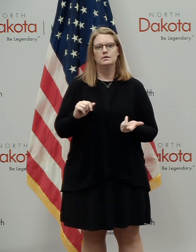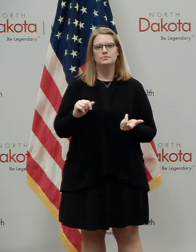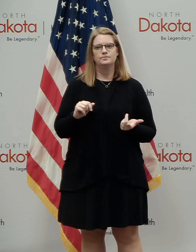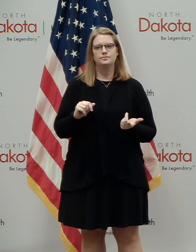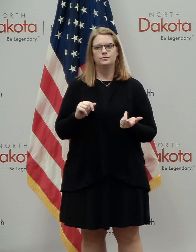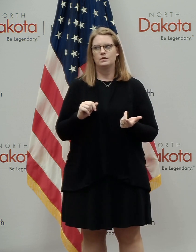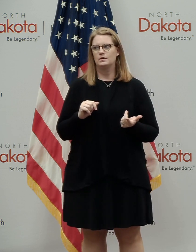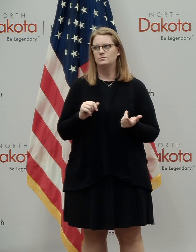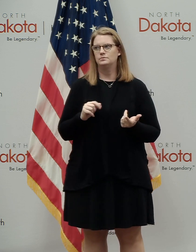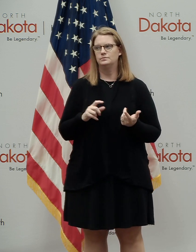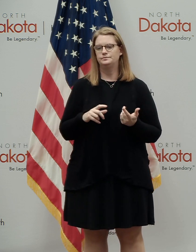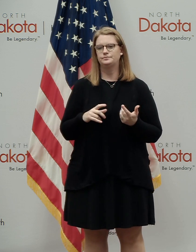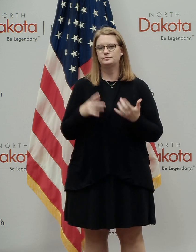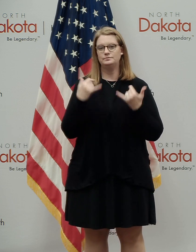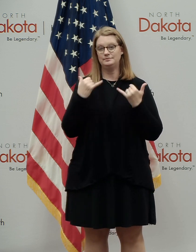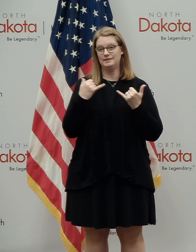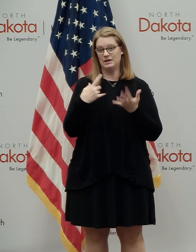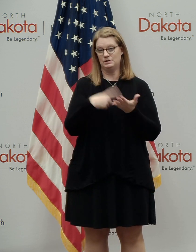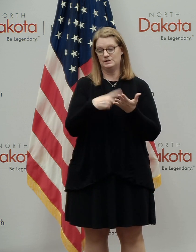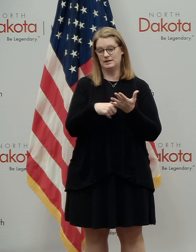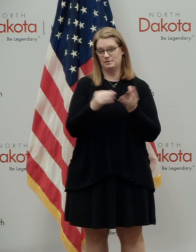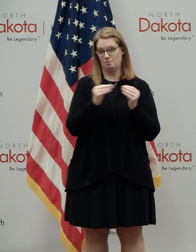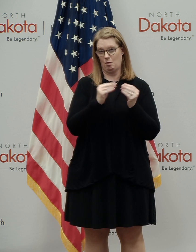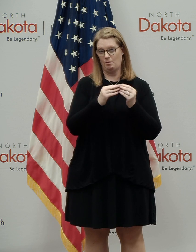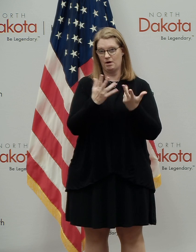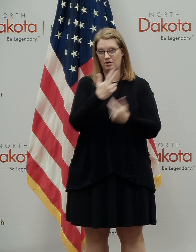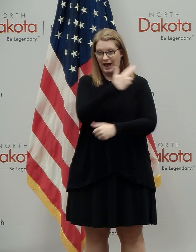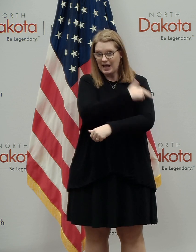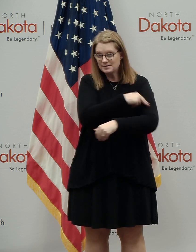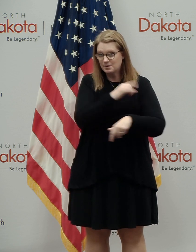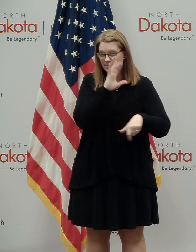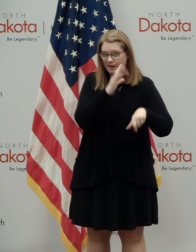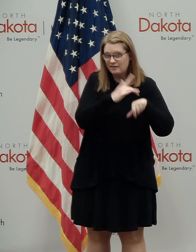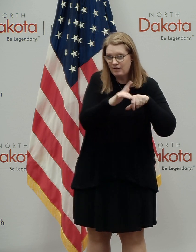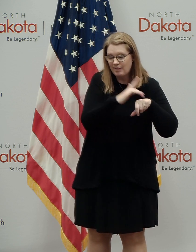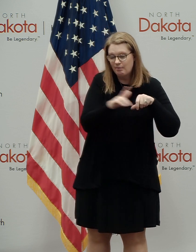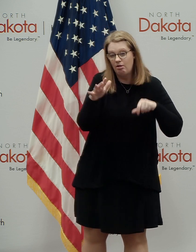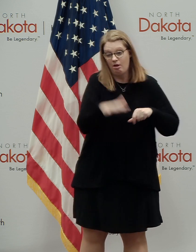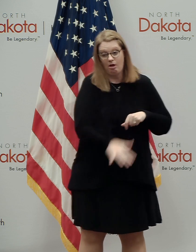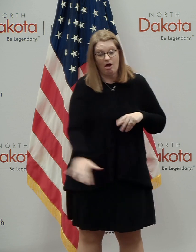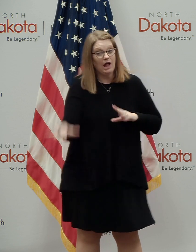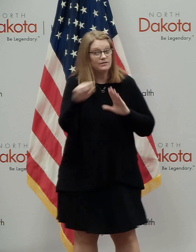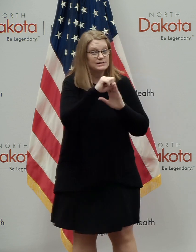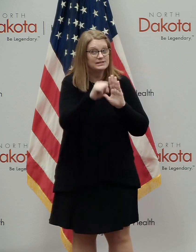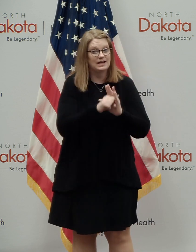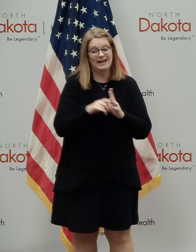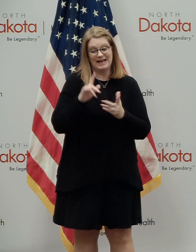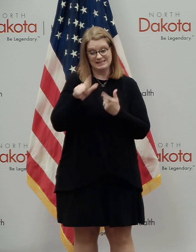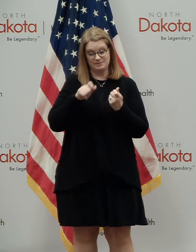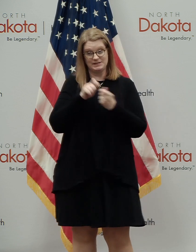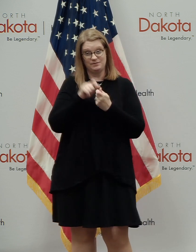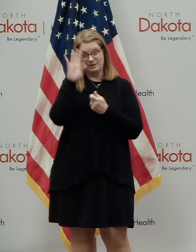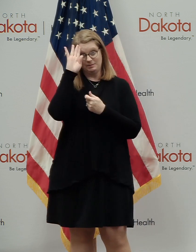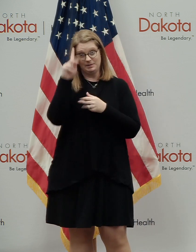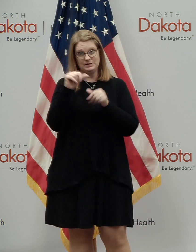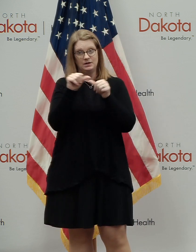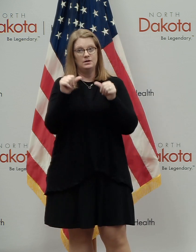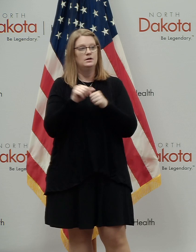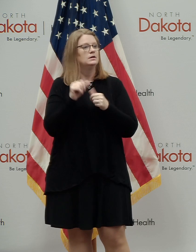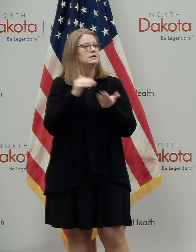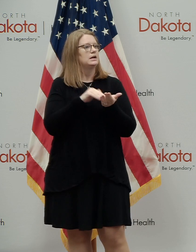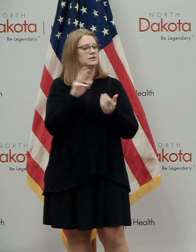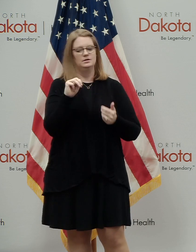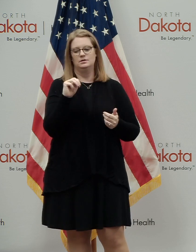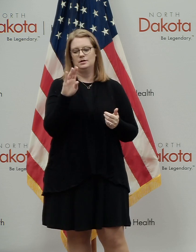during COVID. But here to talk more about hospital capacity statewide and specifically about the Bismarck region is Dr. Michael